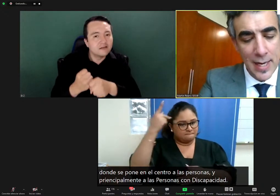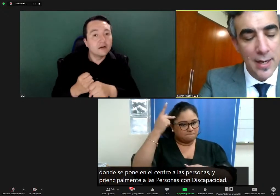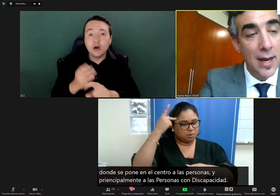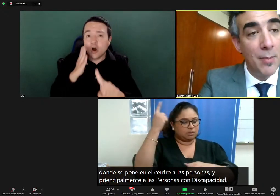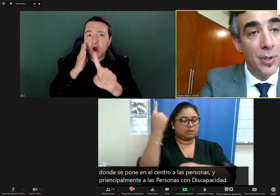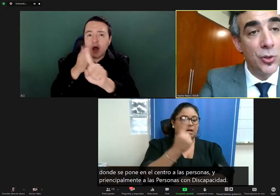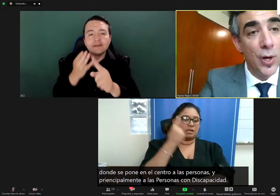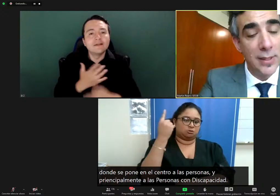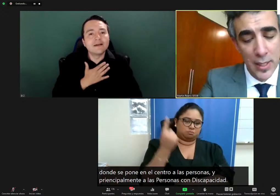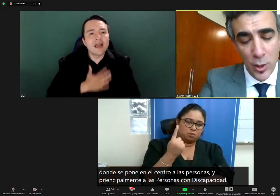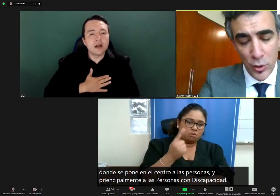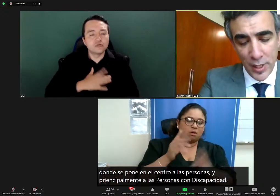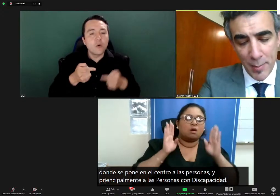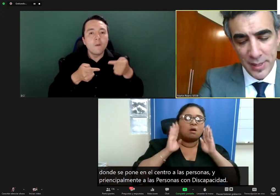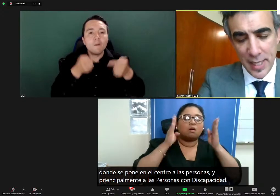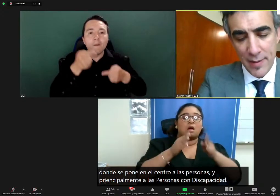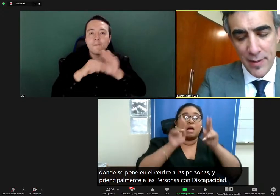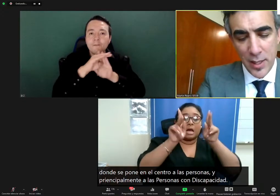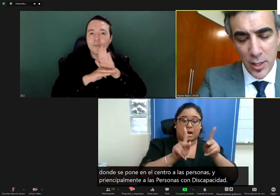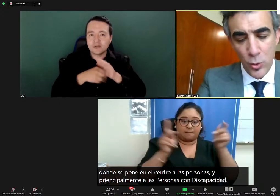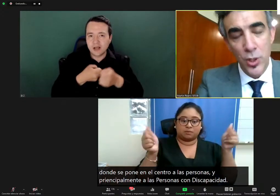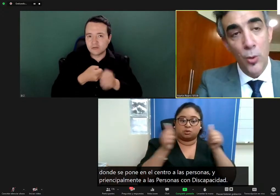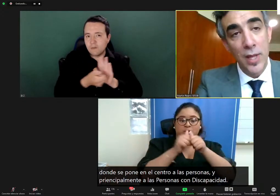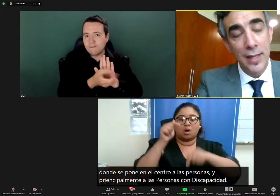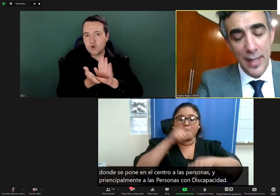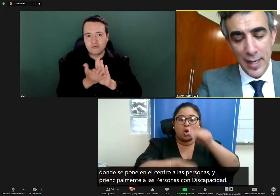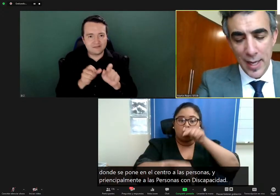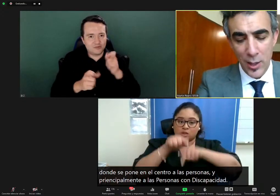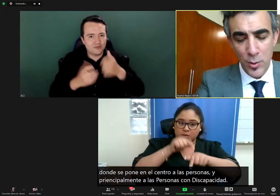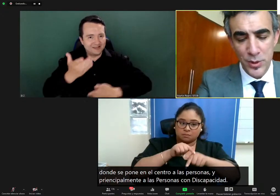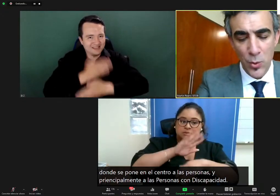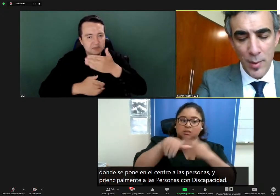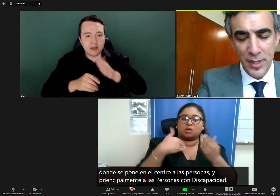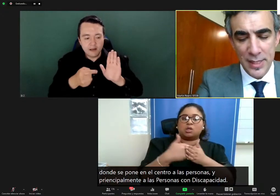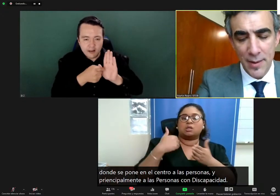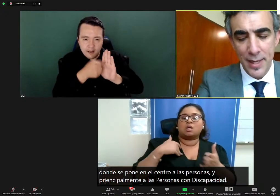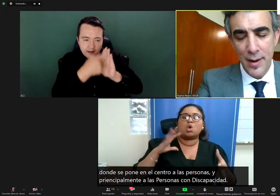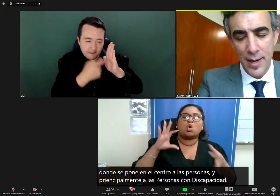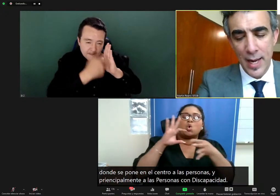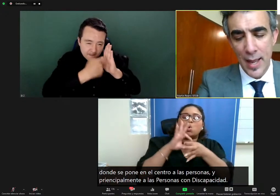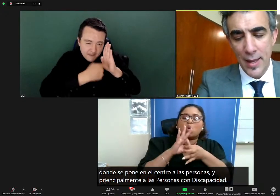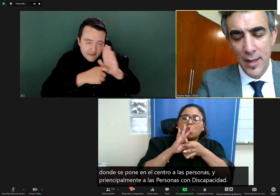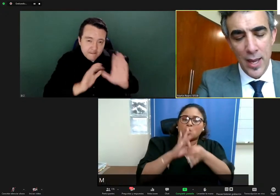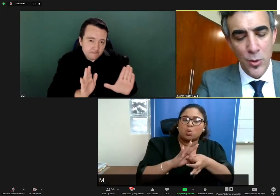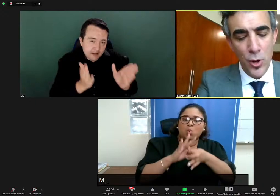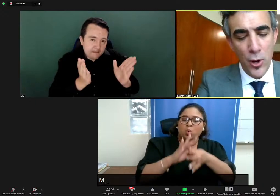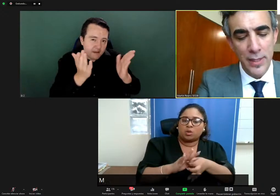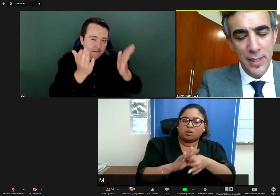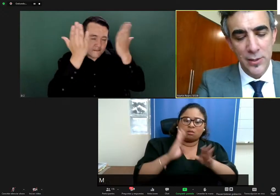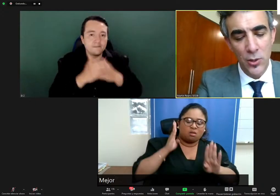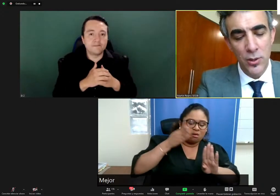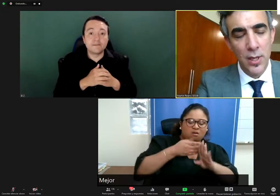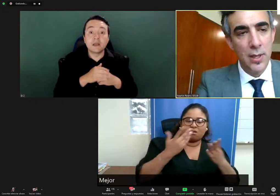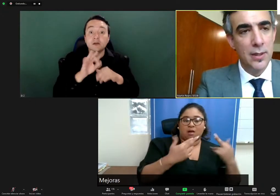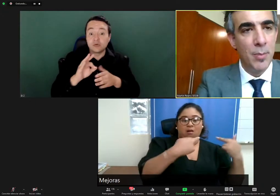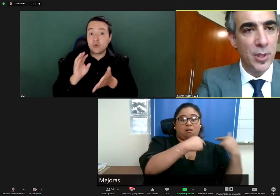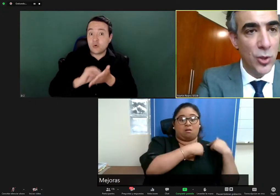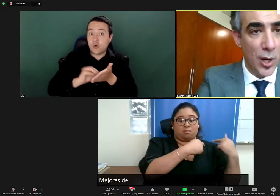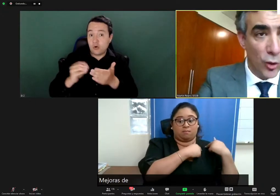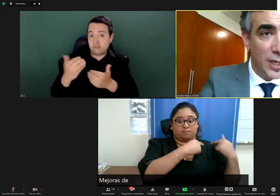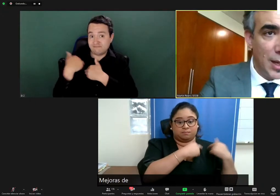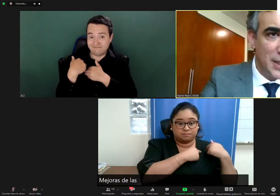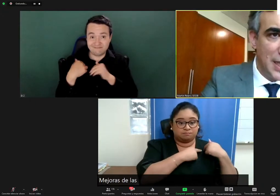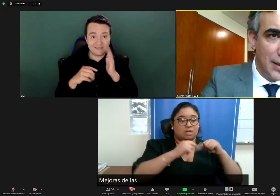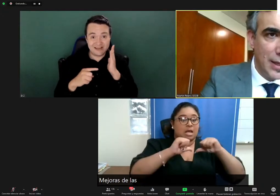and we focus on public policies for persons with disabilities and the technical unit of which comes